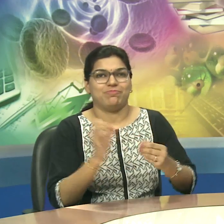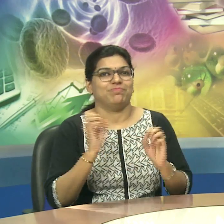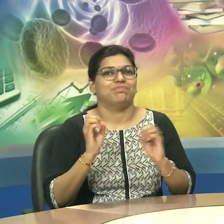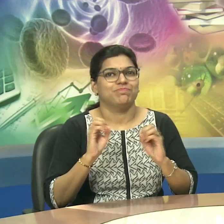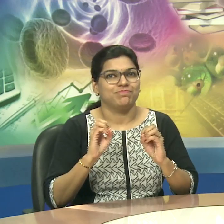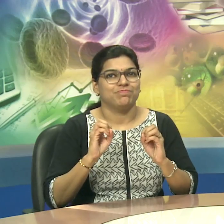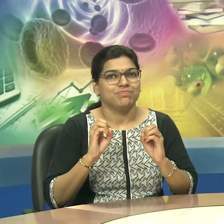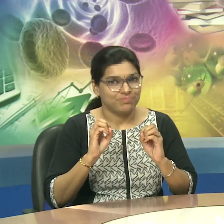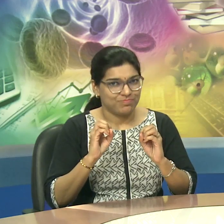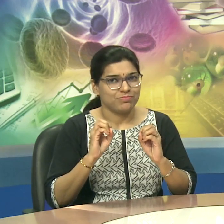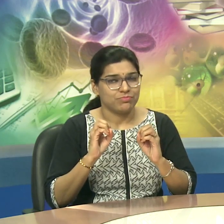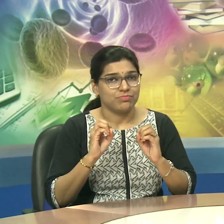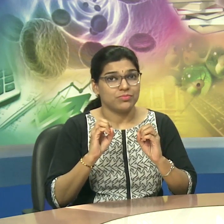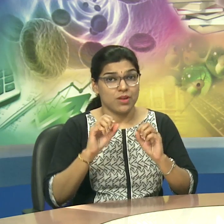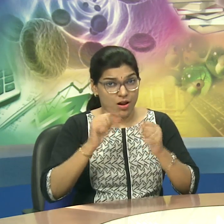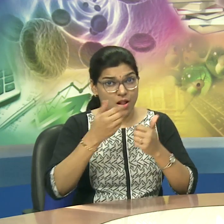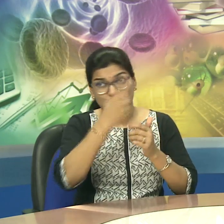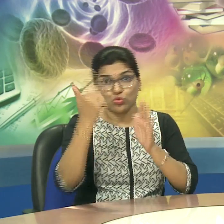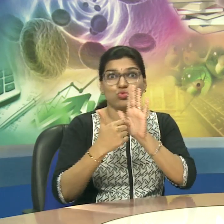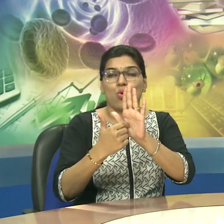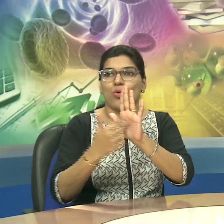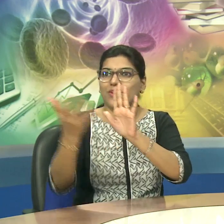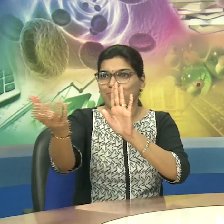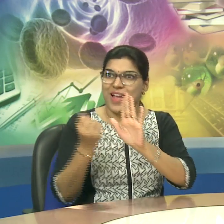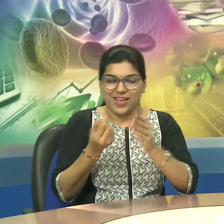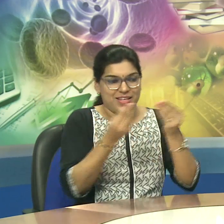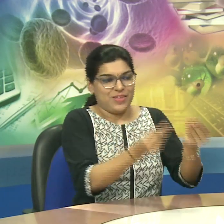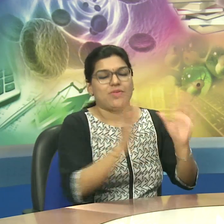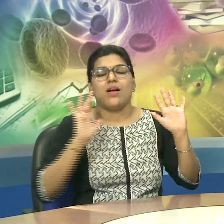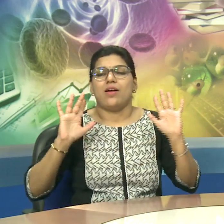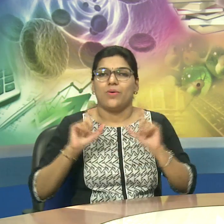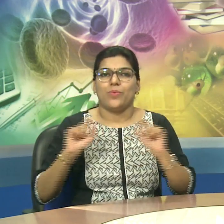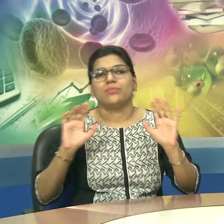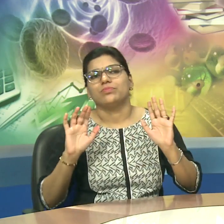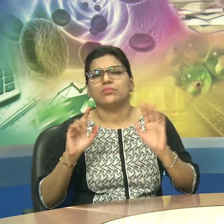A pet needs proper care and attention.